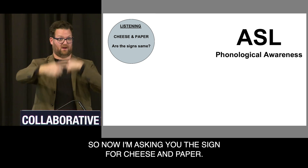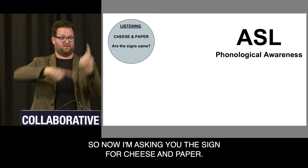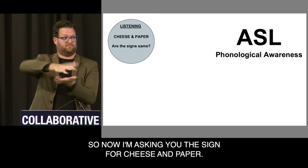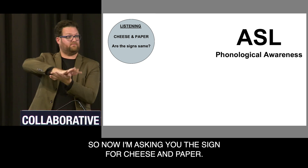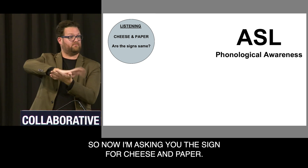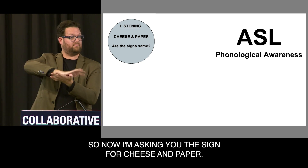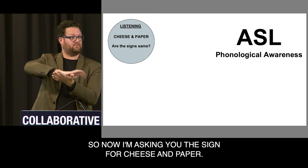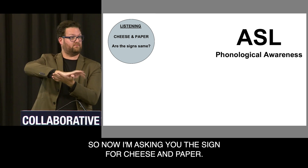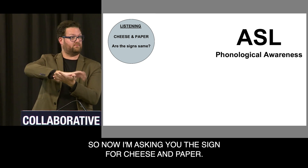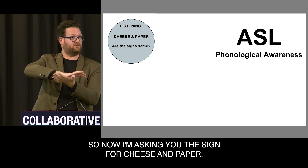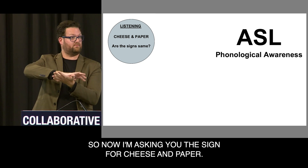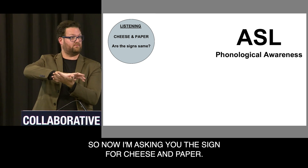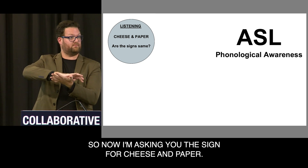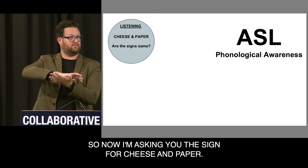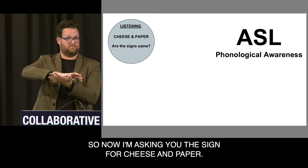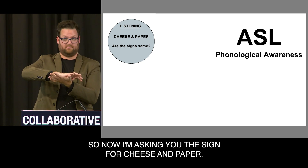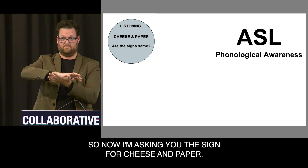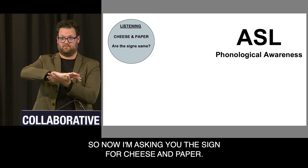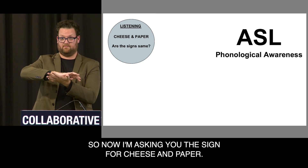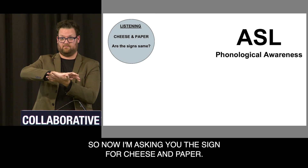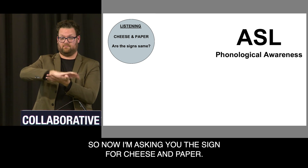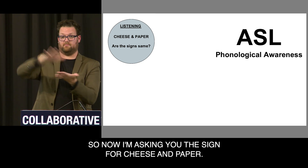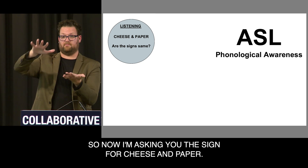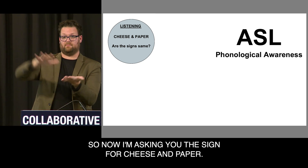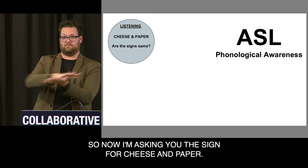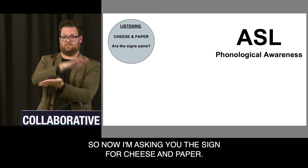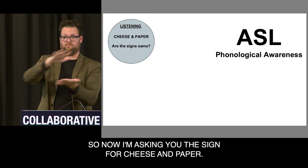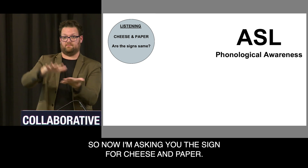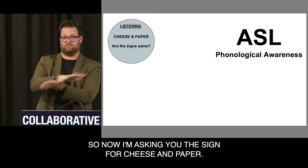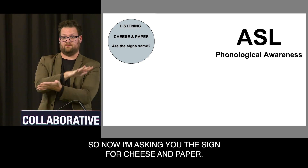you the sign for cheese